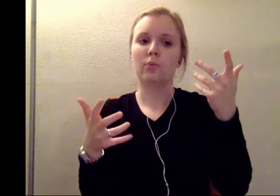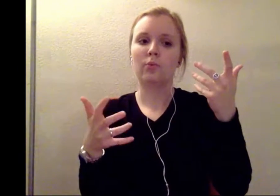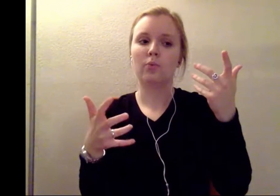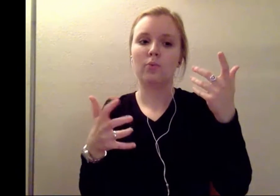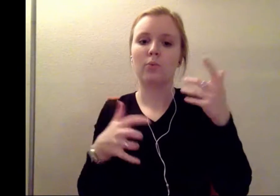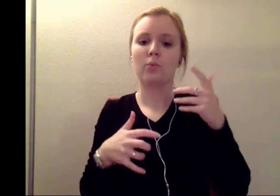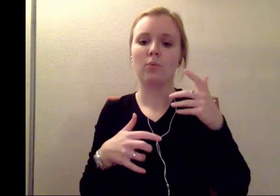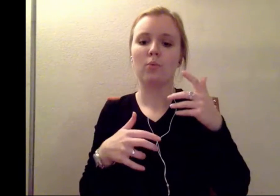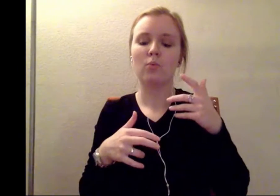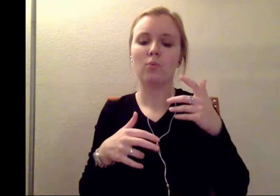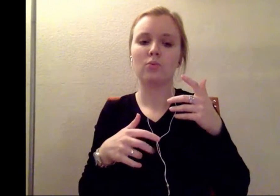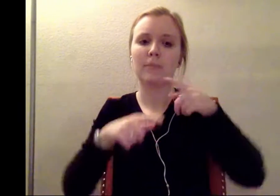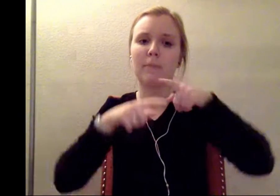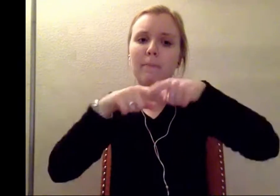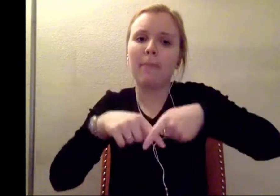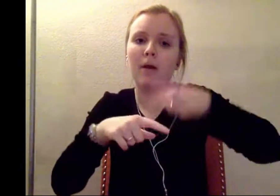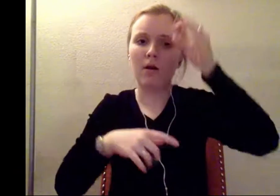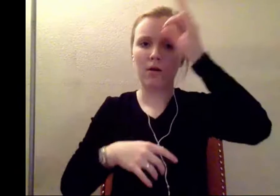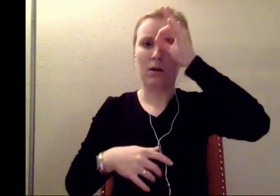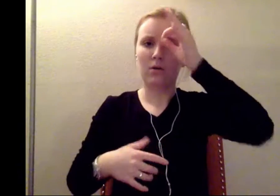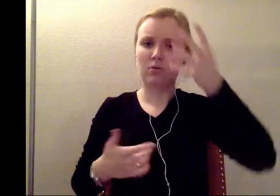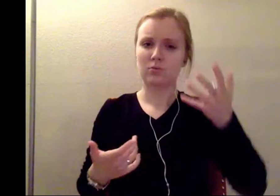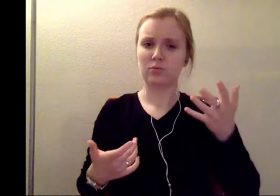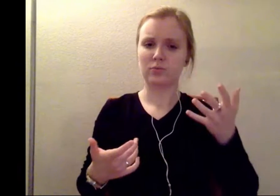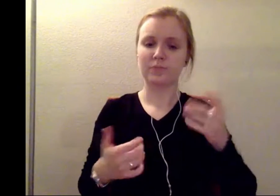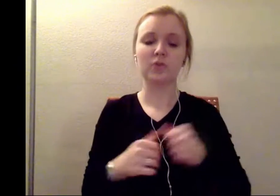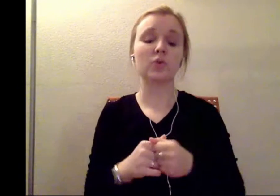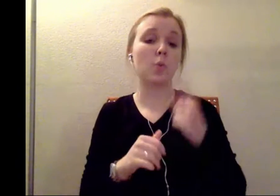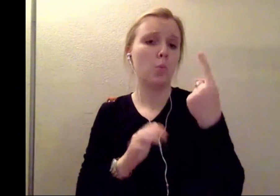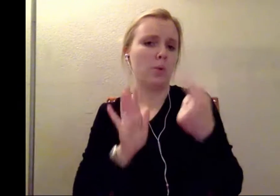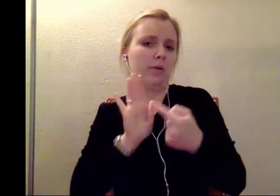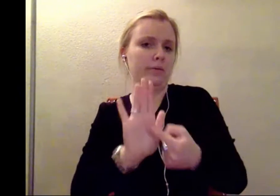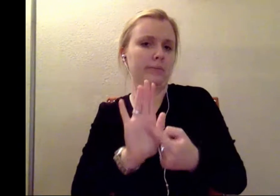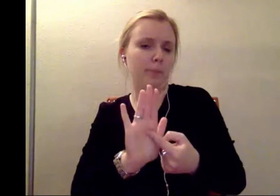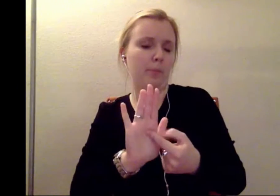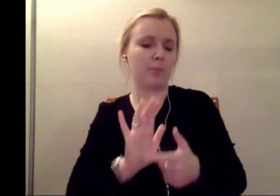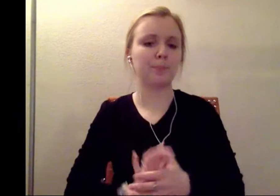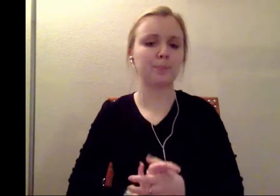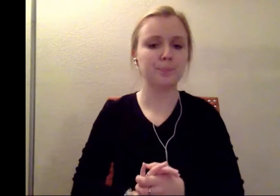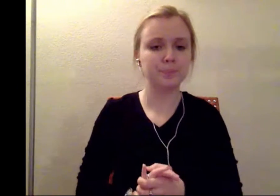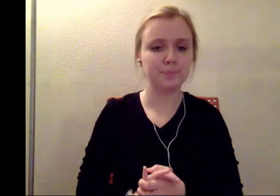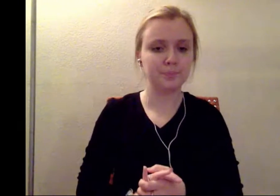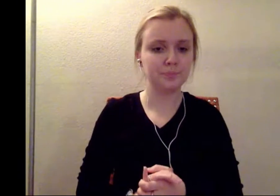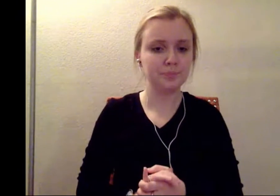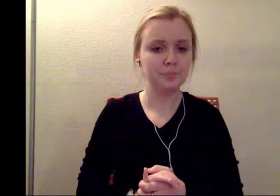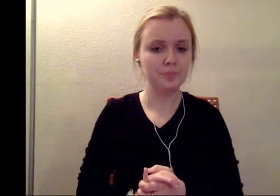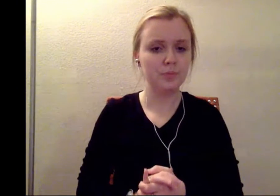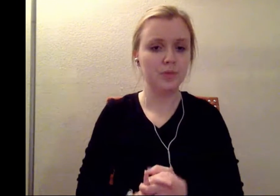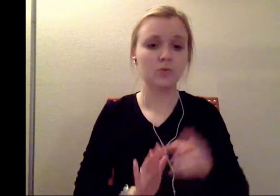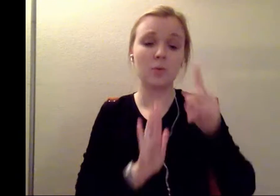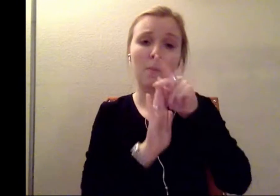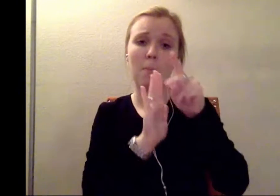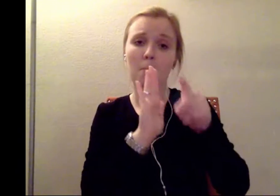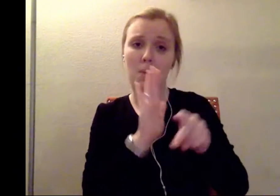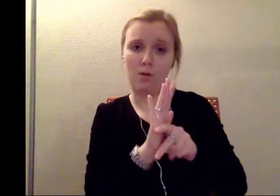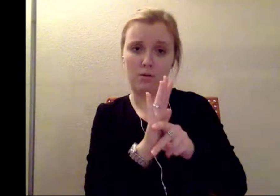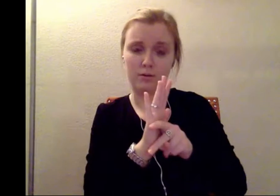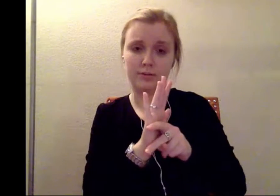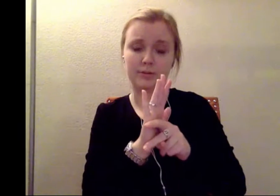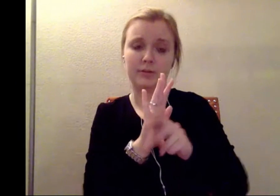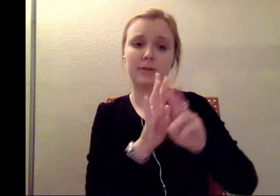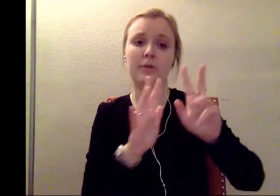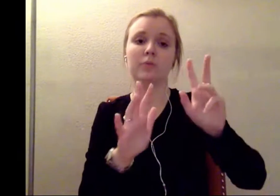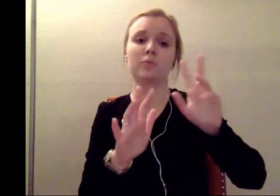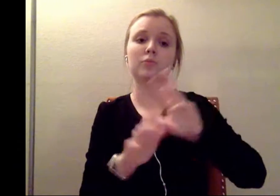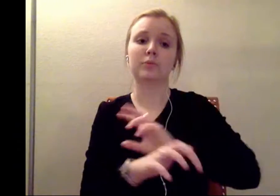So to give one basic example here, we had a policy that came into effect about 15